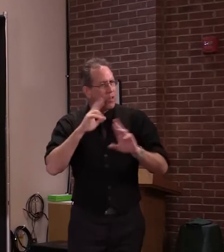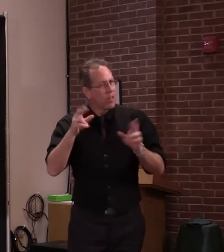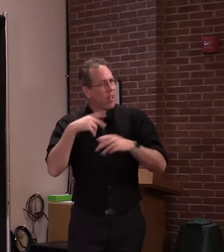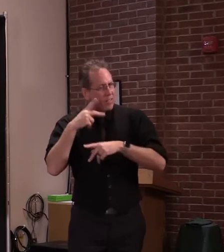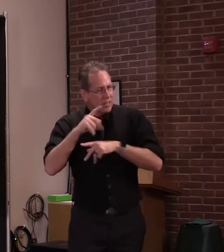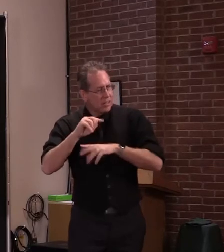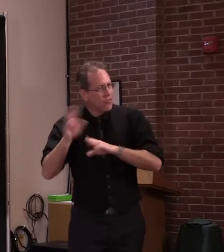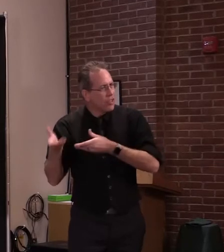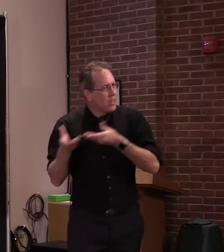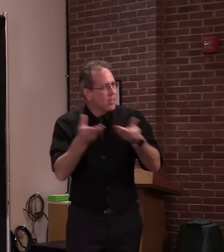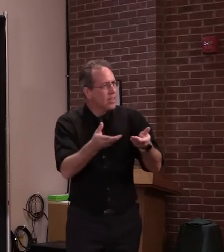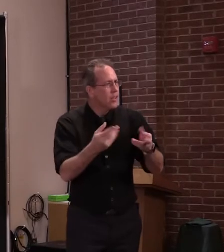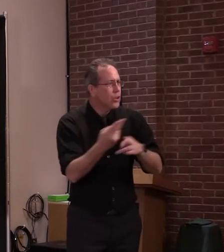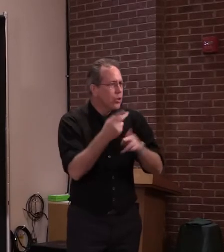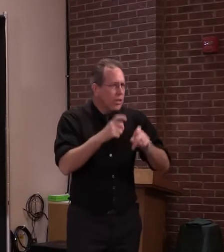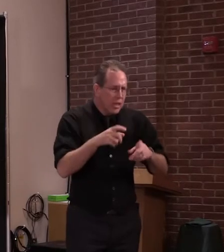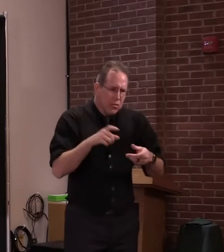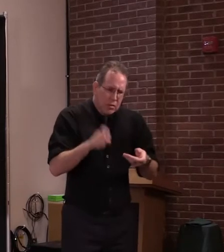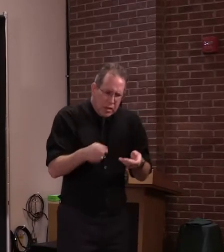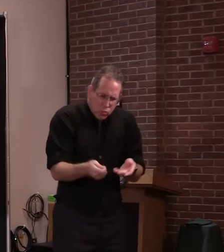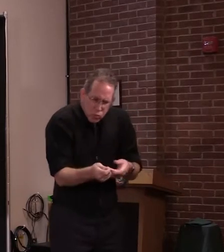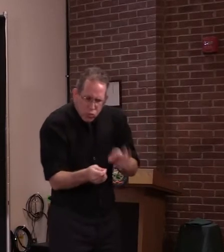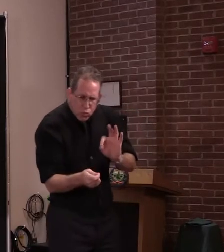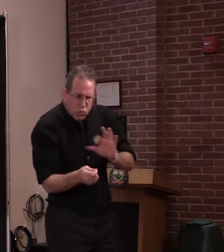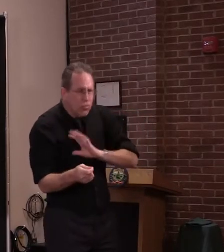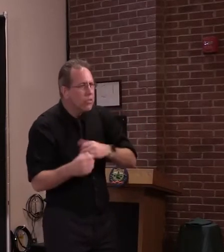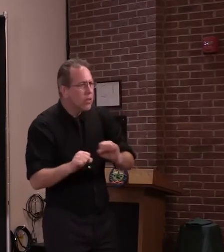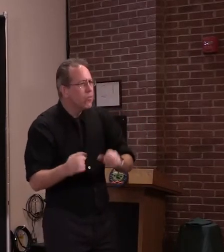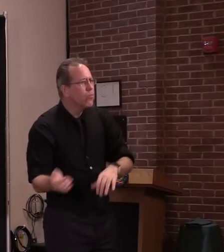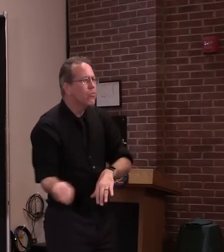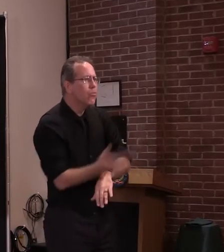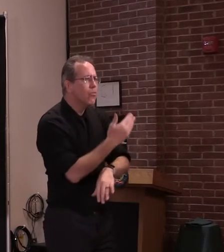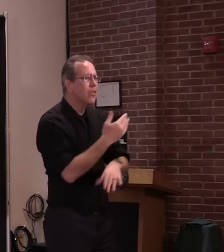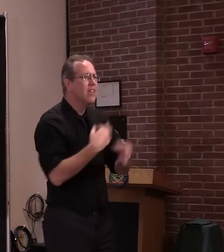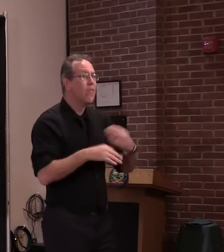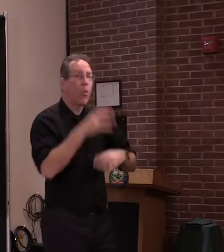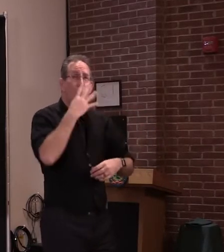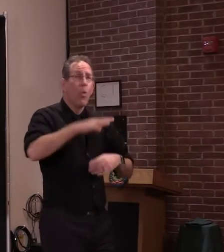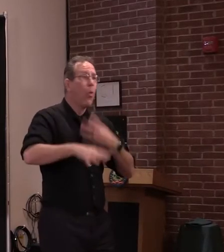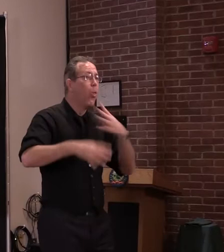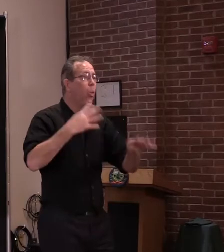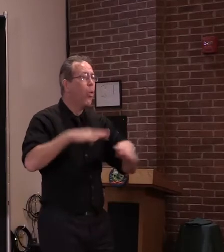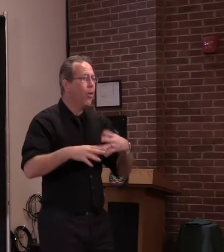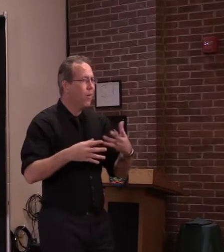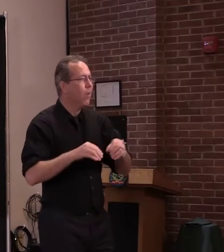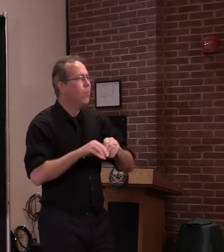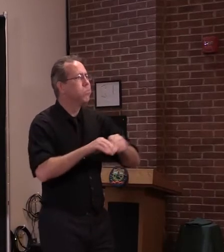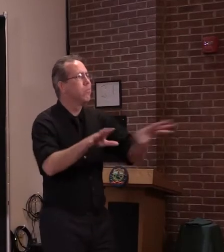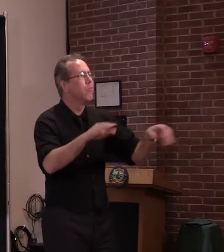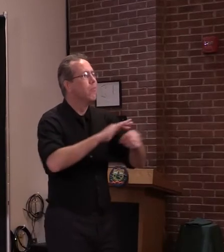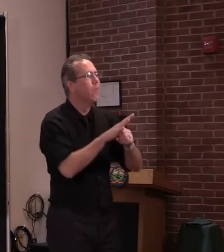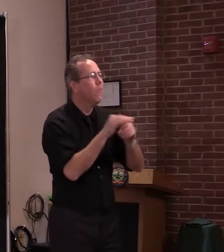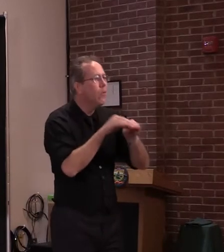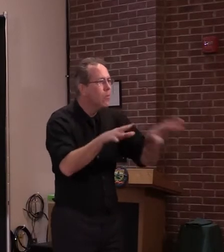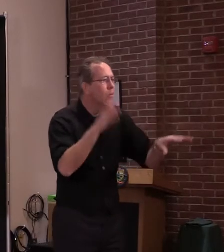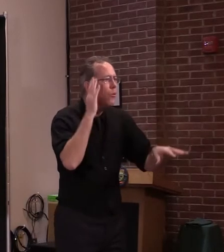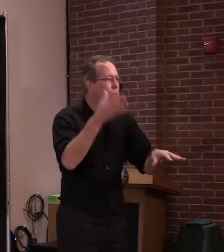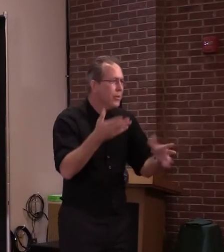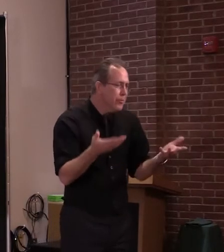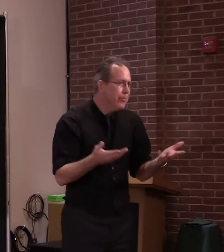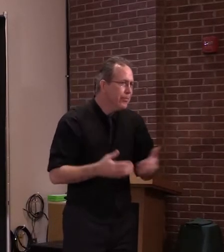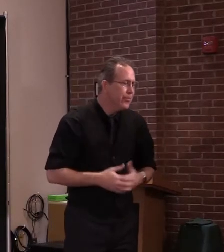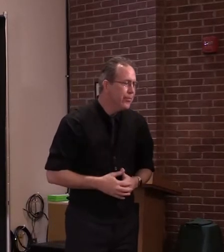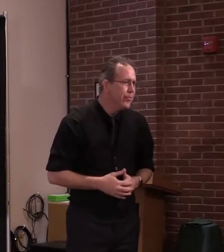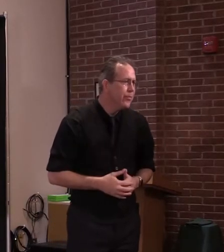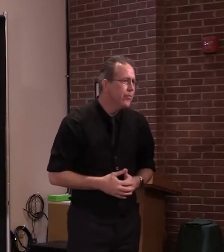kids. But it seems to be the most effective tool we have, and the most effective way to